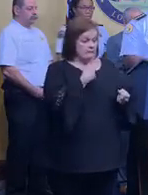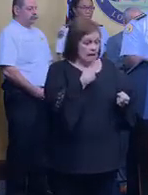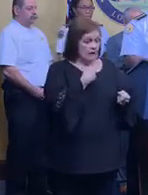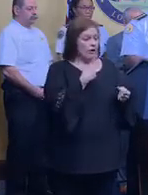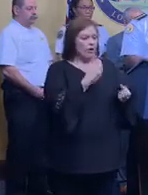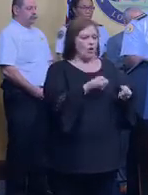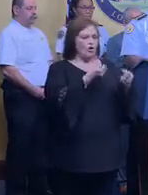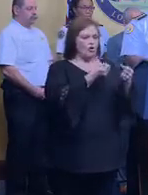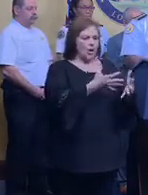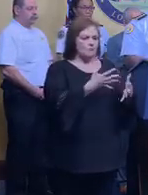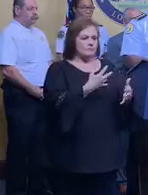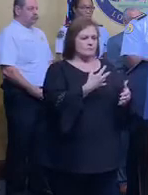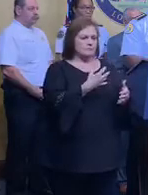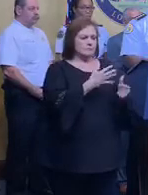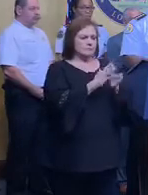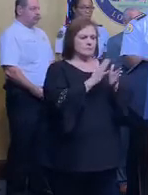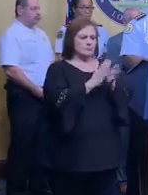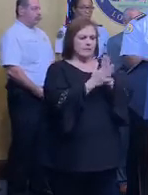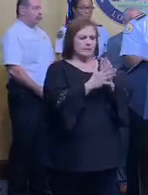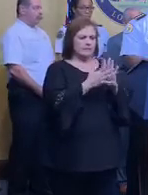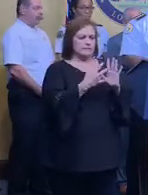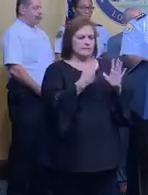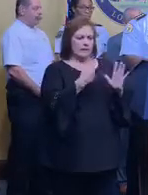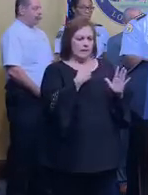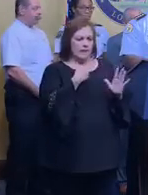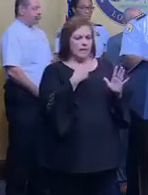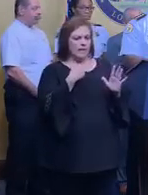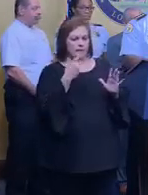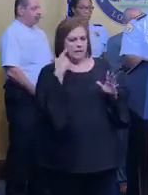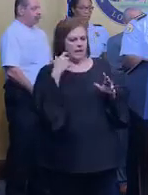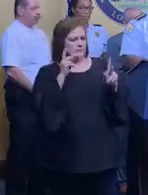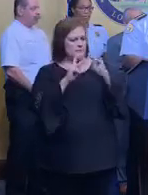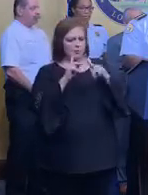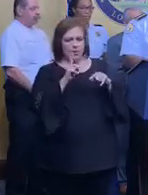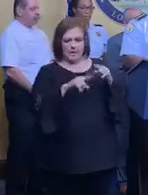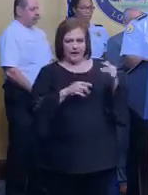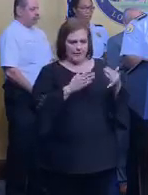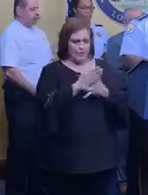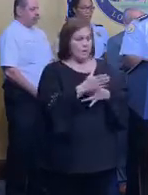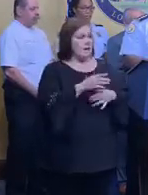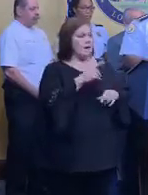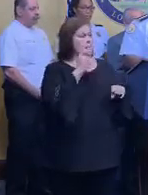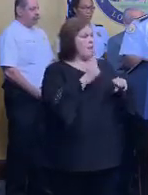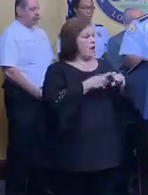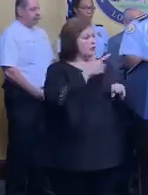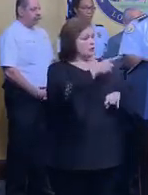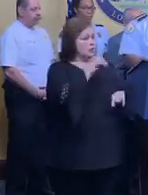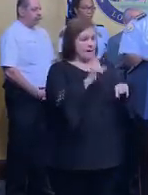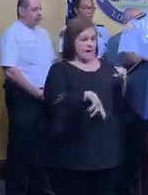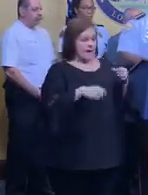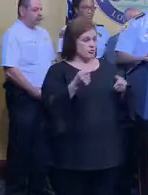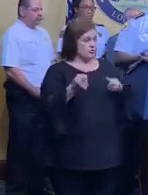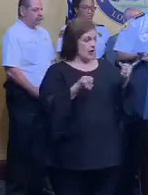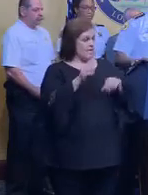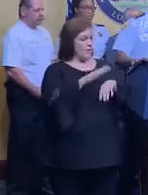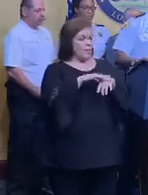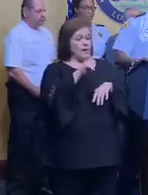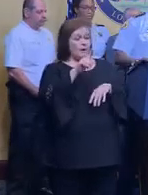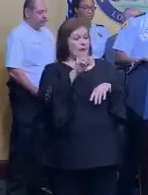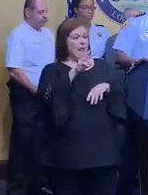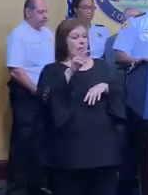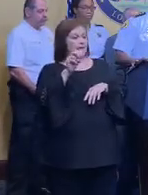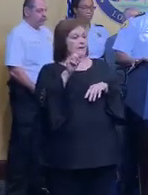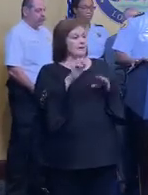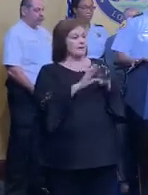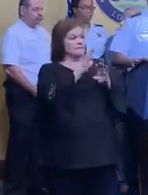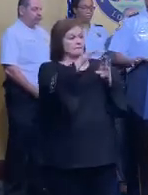again, we will be monitoring that just as we will be monitoring the levees. No driving on the levees. are y'all gonna put a curfew in place by chance? Did y'all mention that?